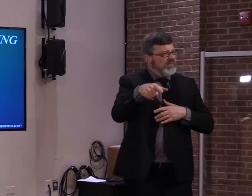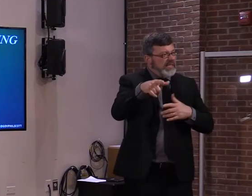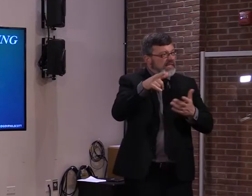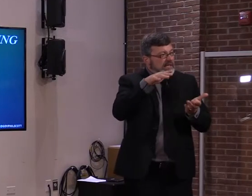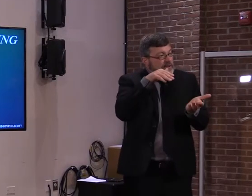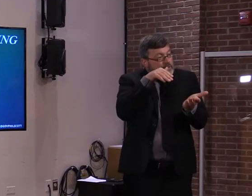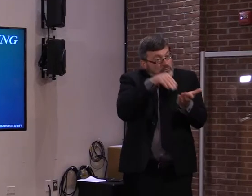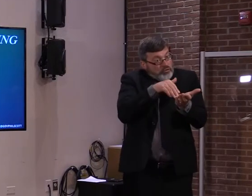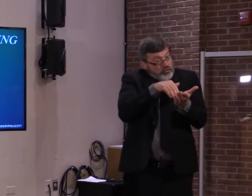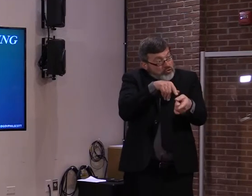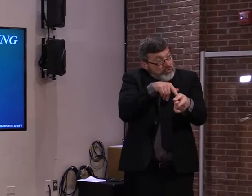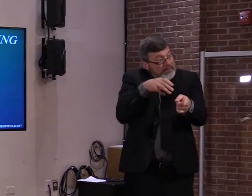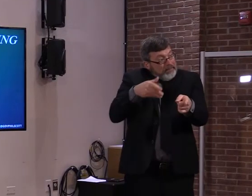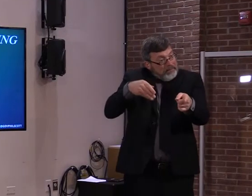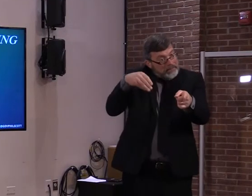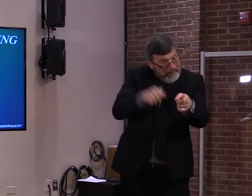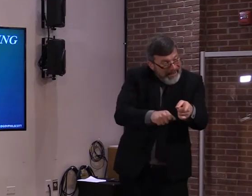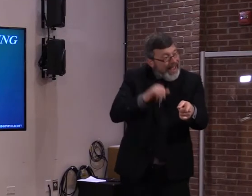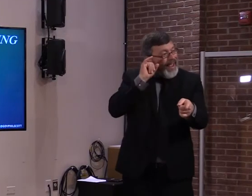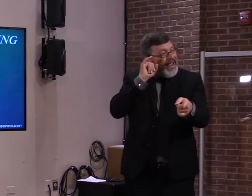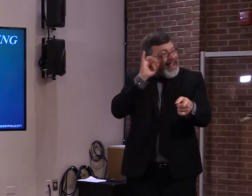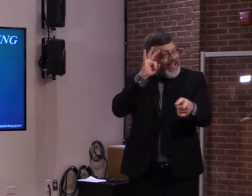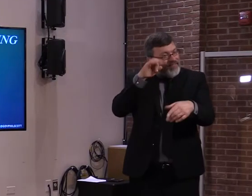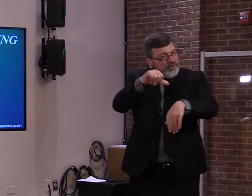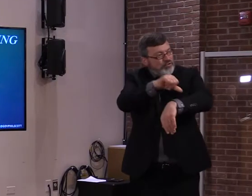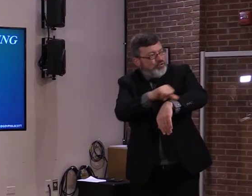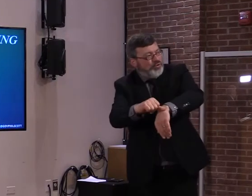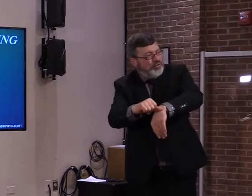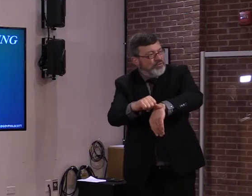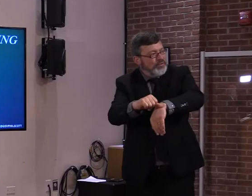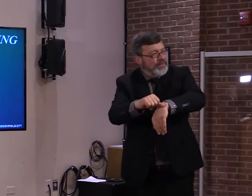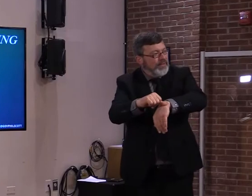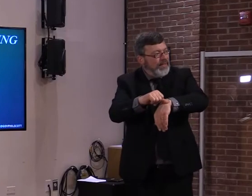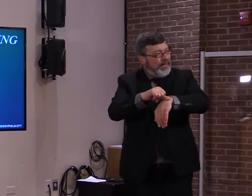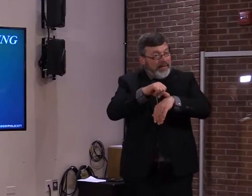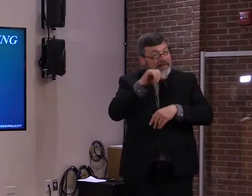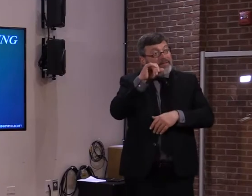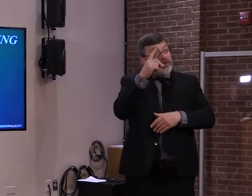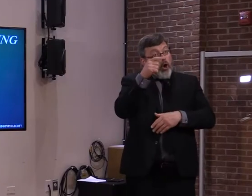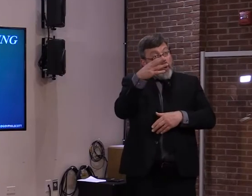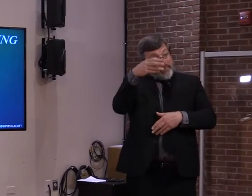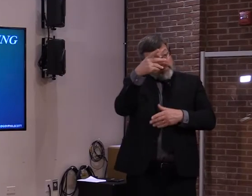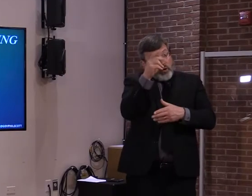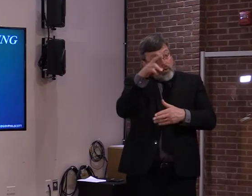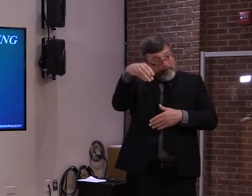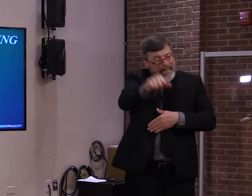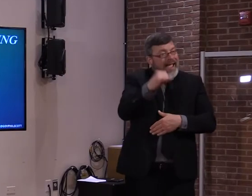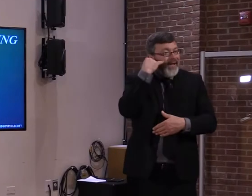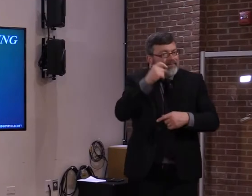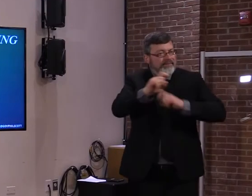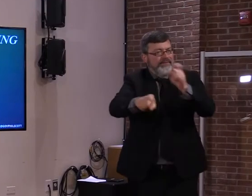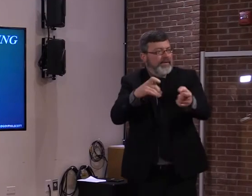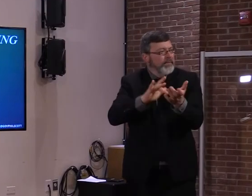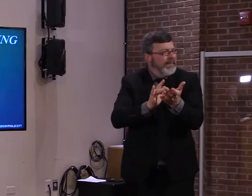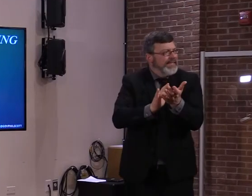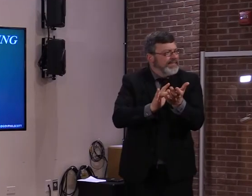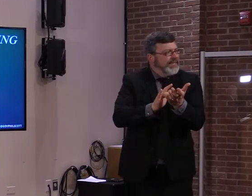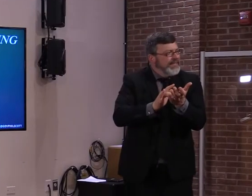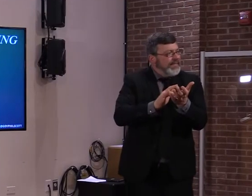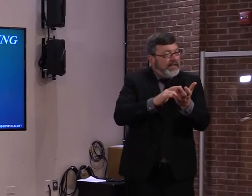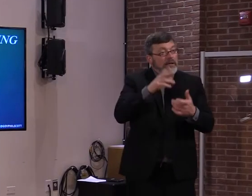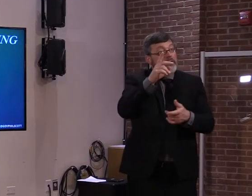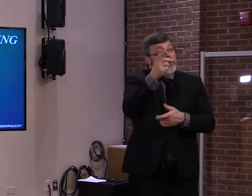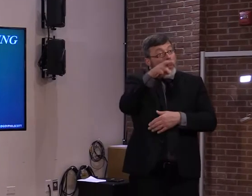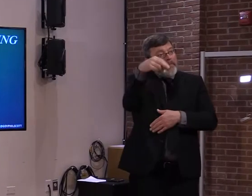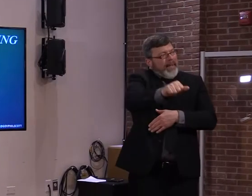not bring any sort of restrictions into how you deliver